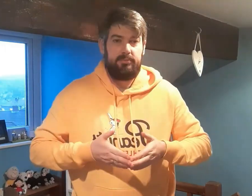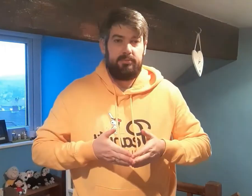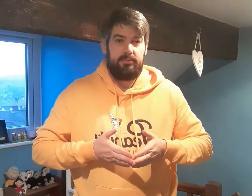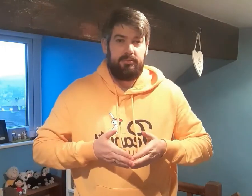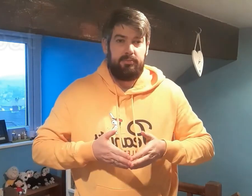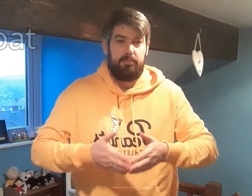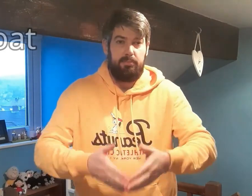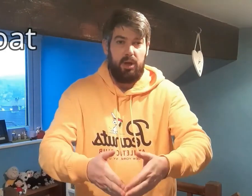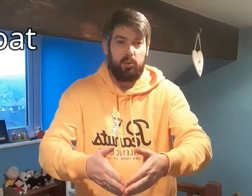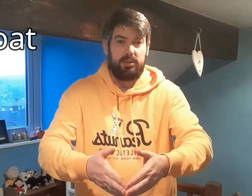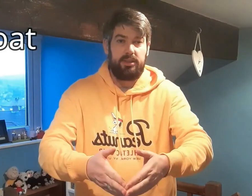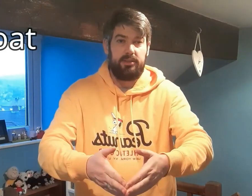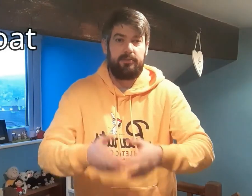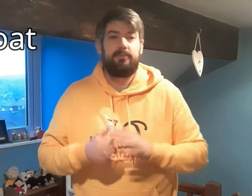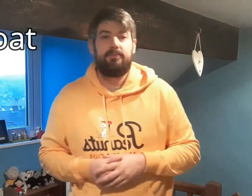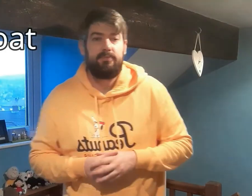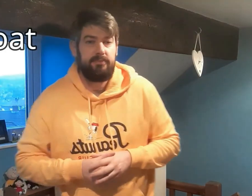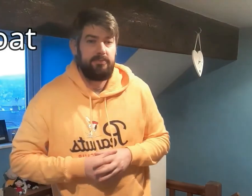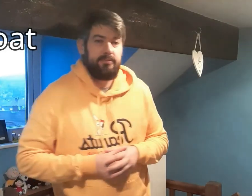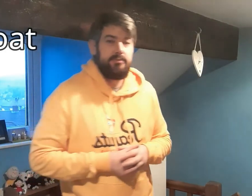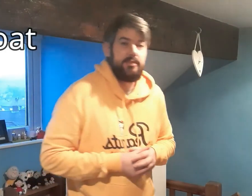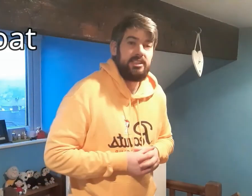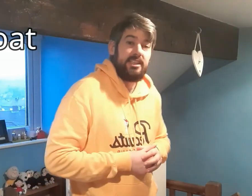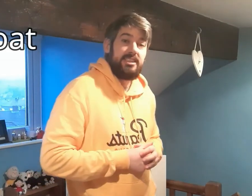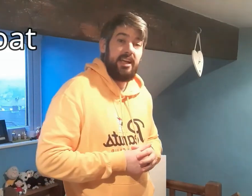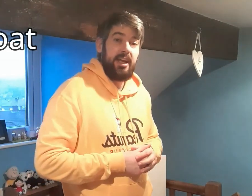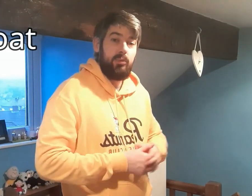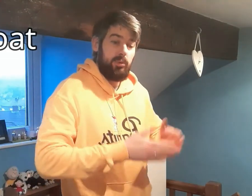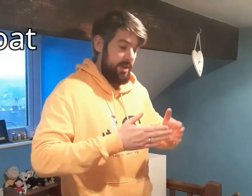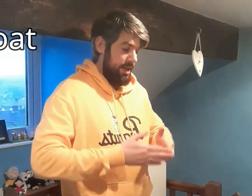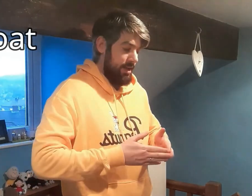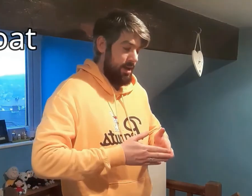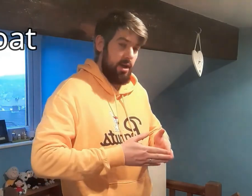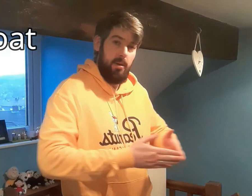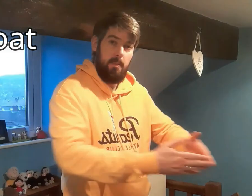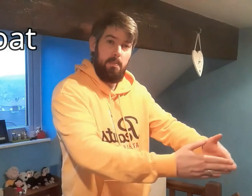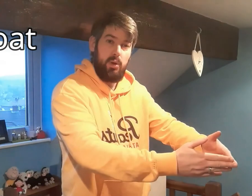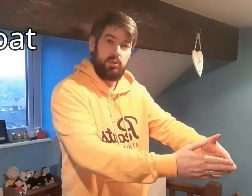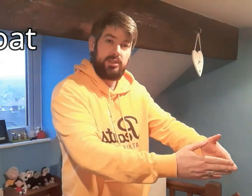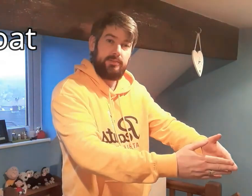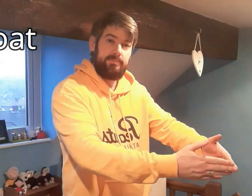Boat. That sign again would be boat.